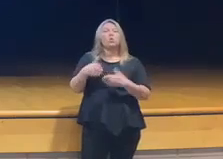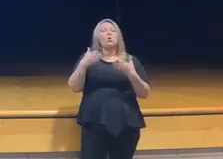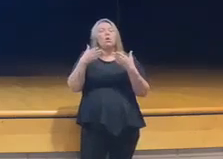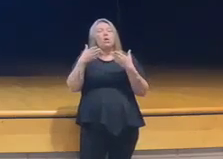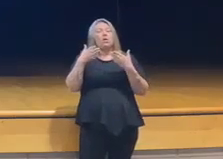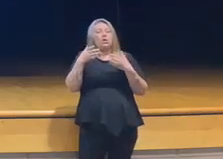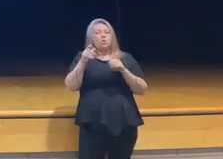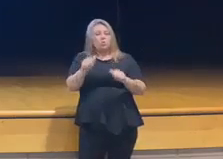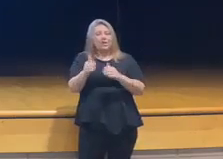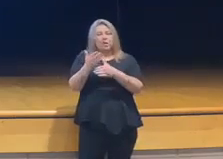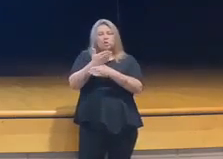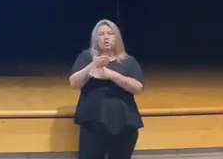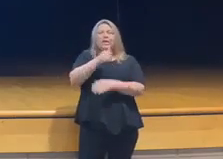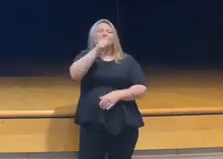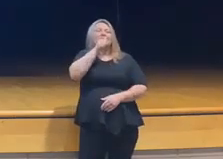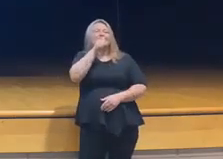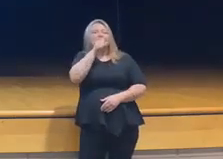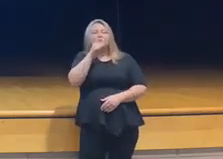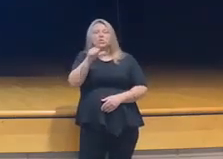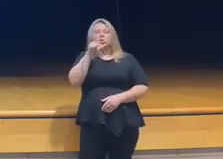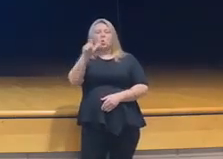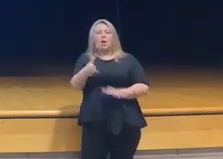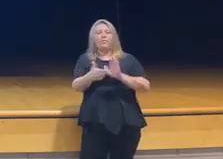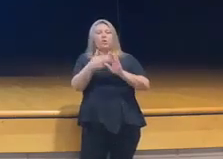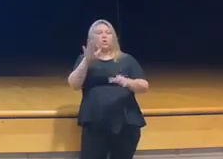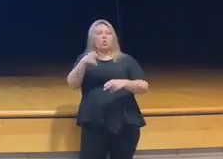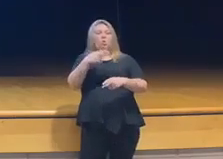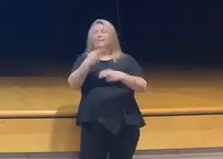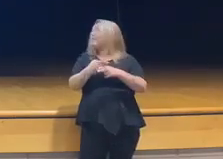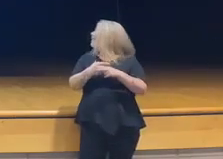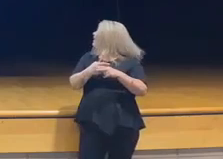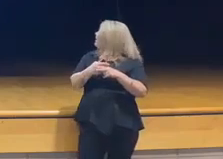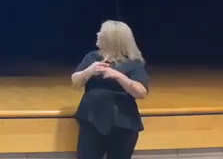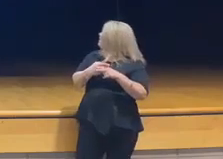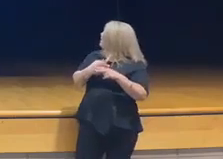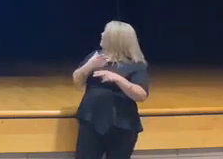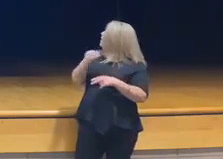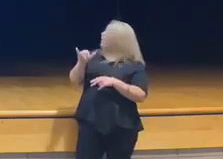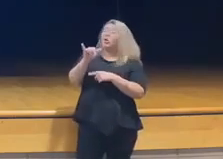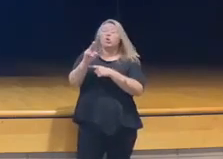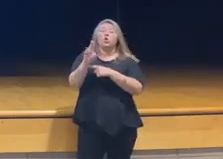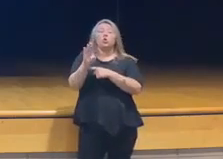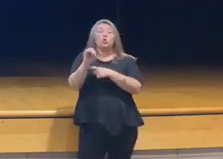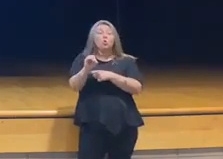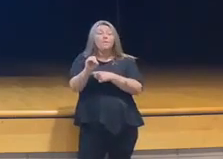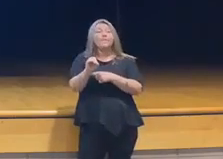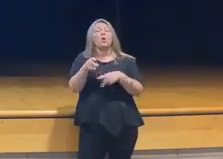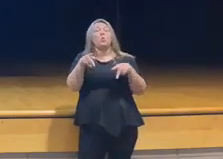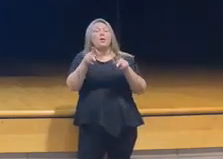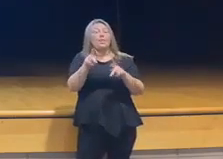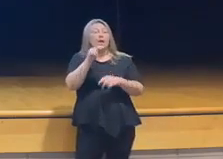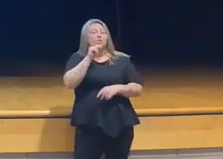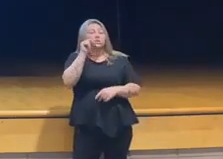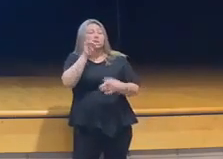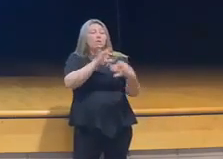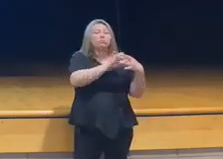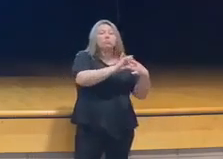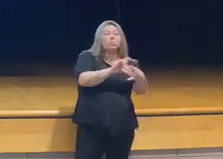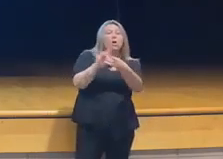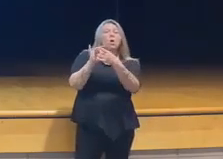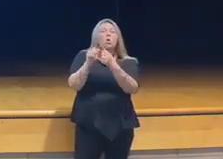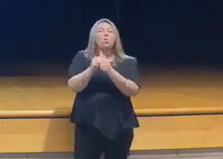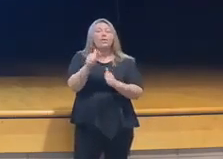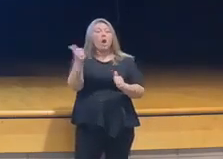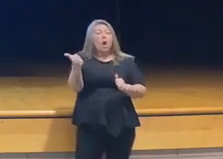secrets anonymously. And Yubo is a social networking app that allows teens to connect with others based on their location.